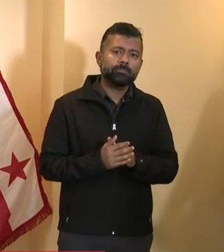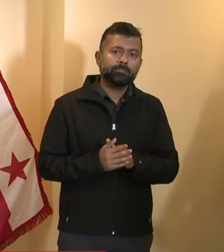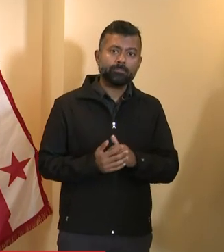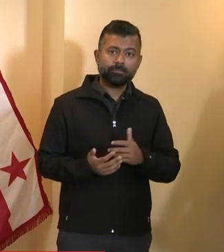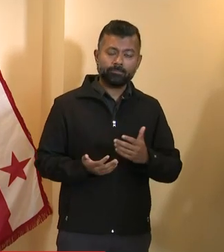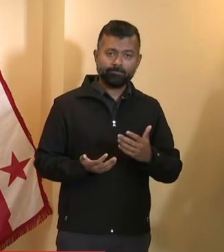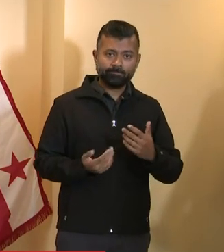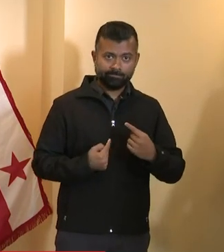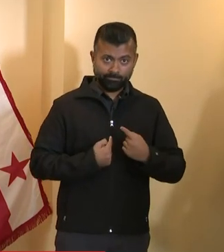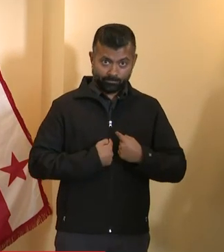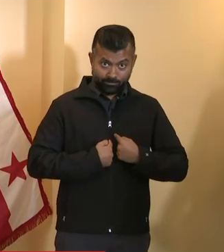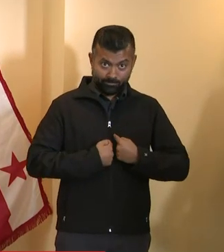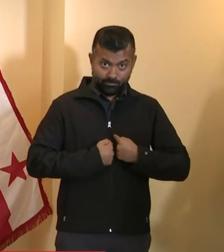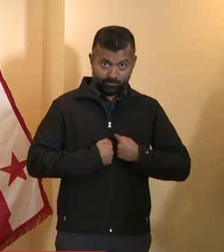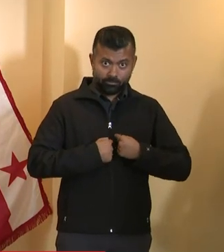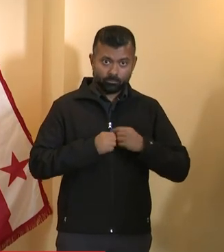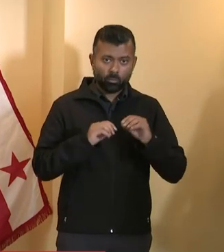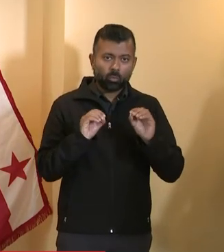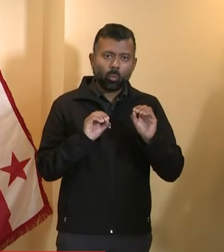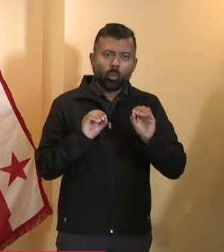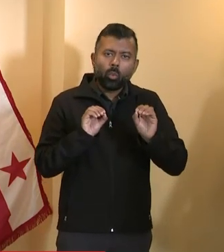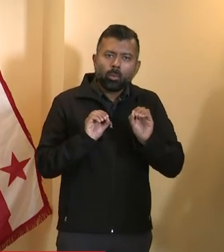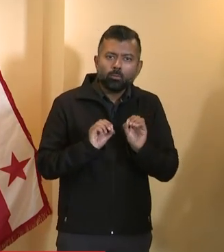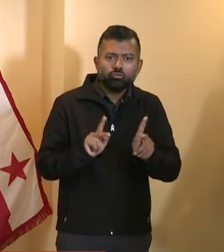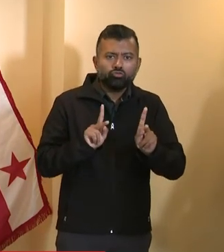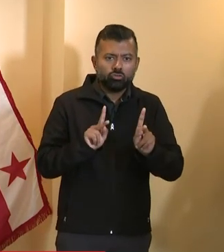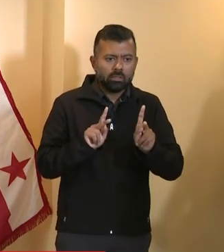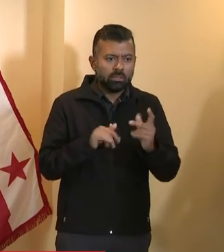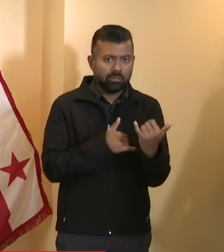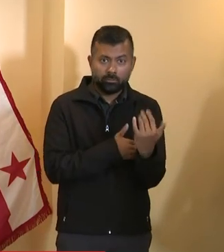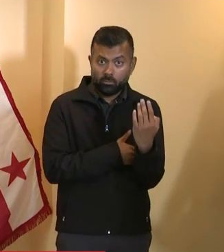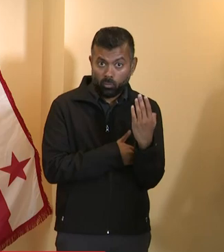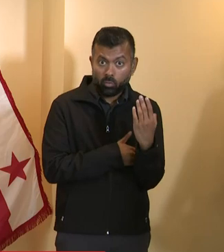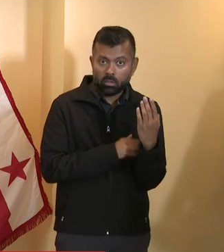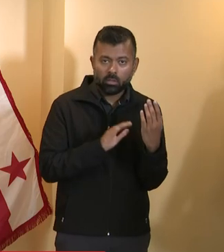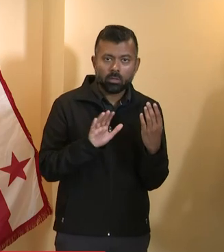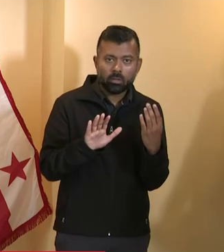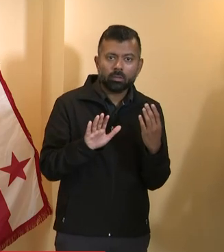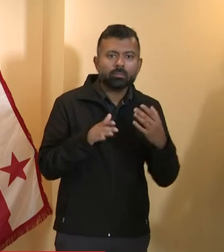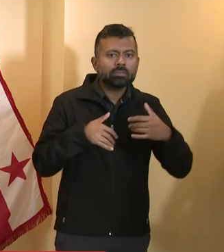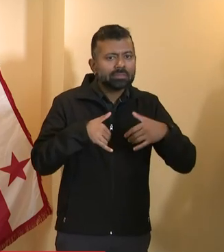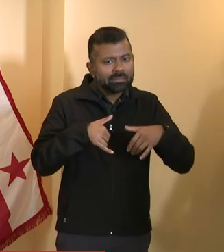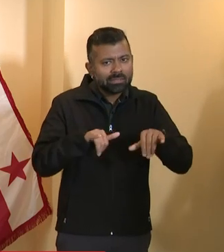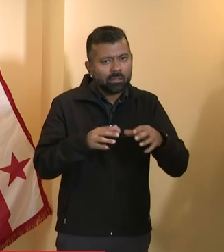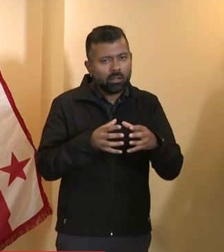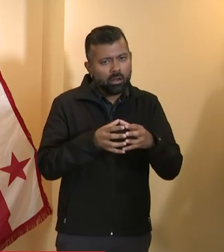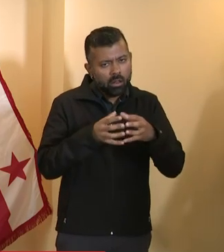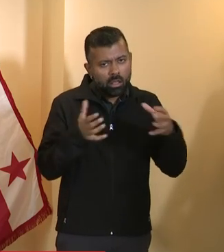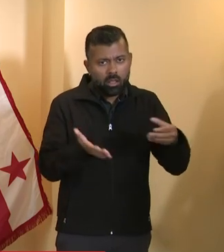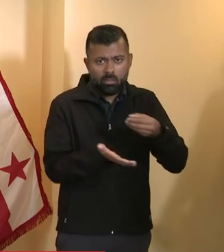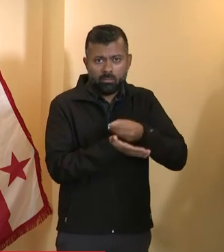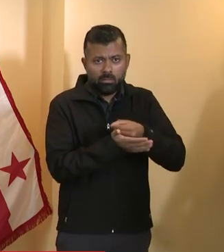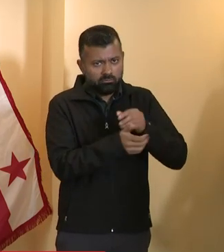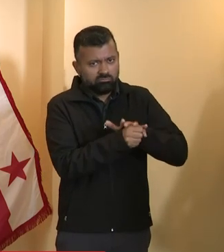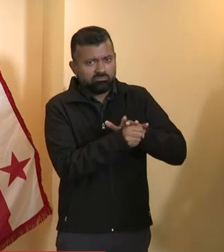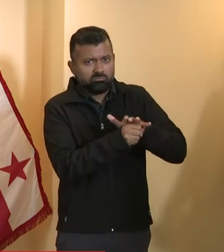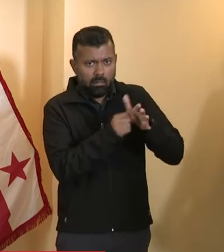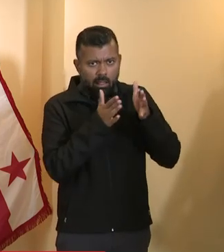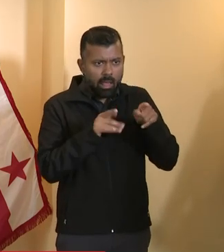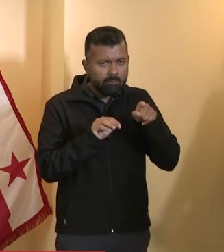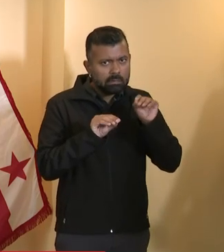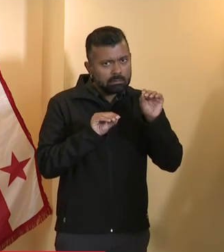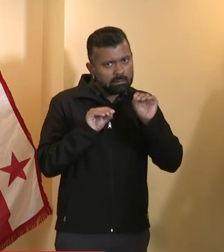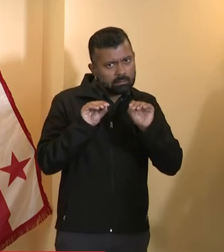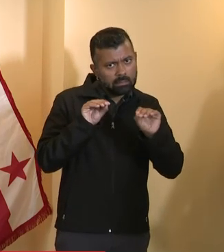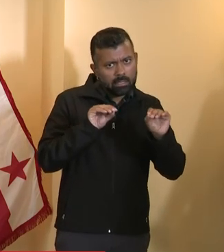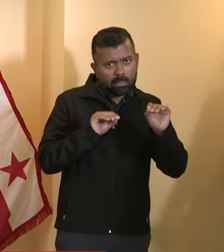a chance to do it this morning, but we're still going to have a lot of money. Okay, so while our revenue is not growing